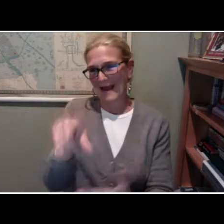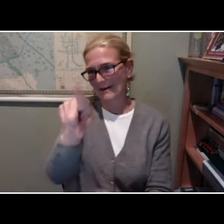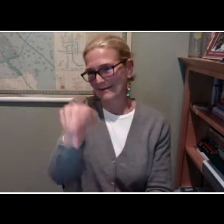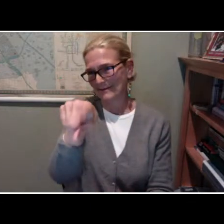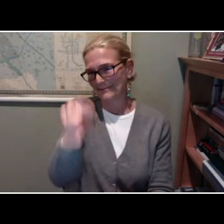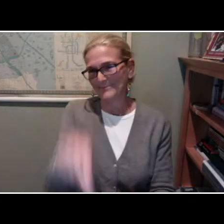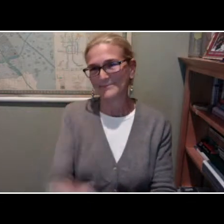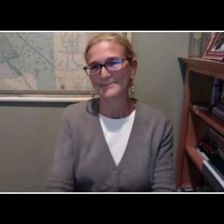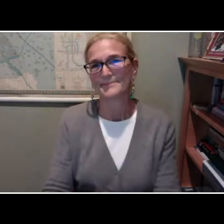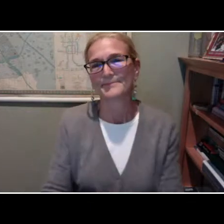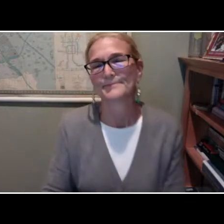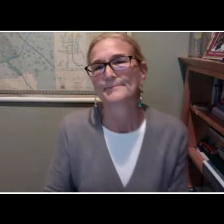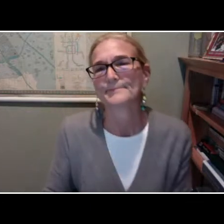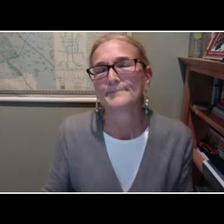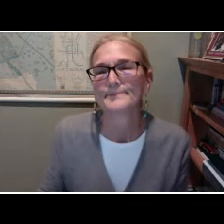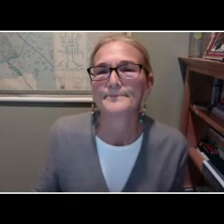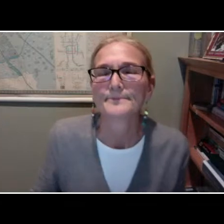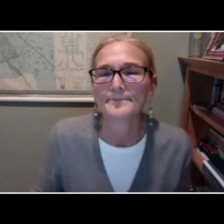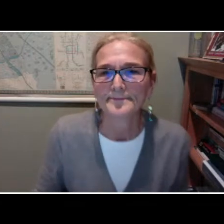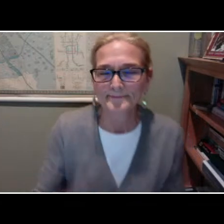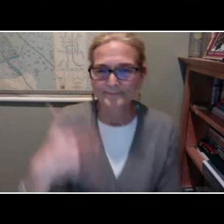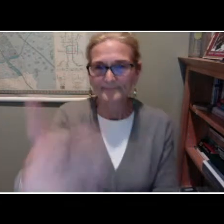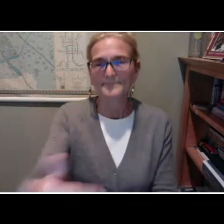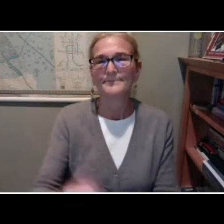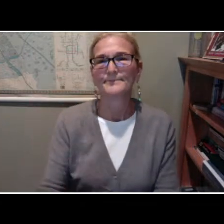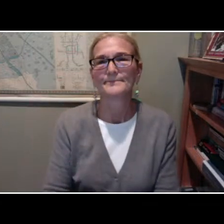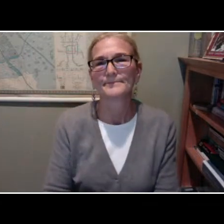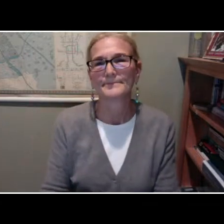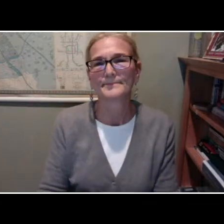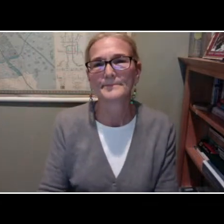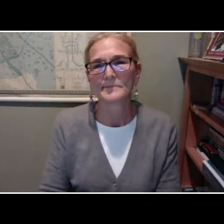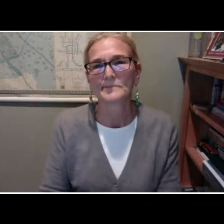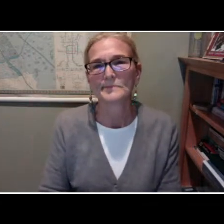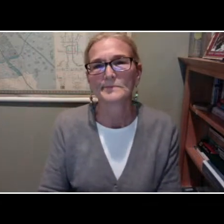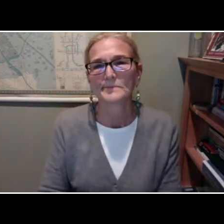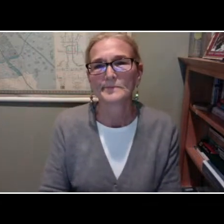language development. I mean, my heart melts at these statements.